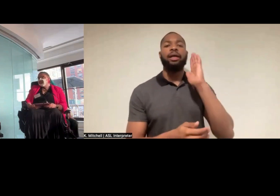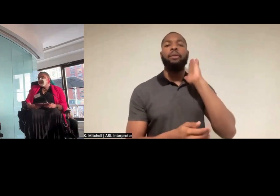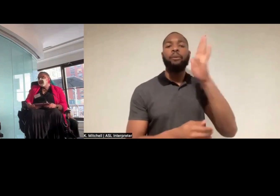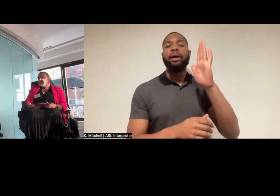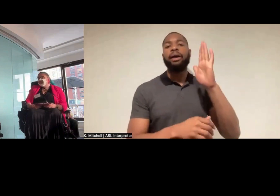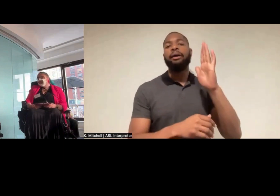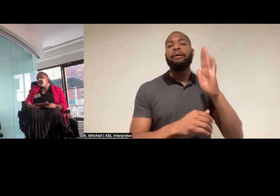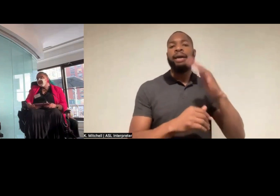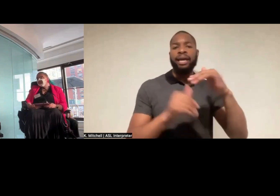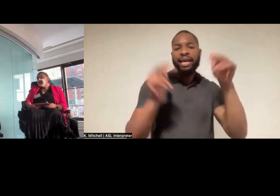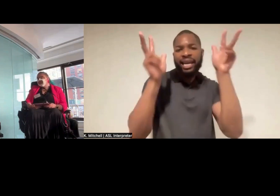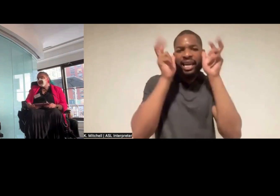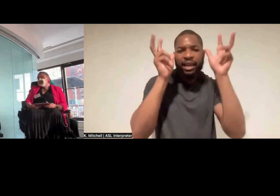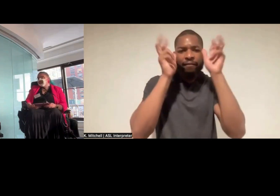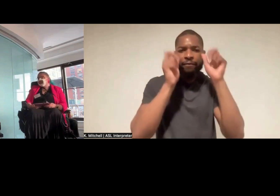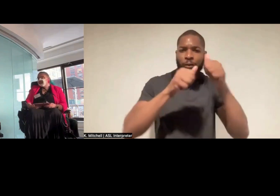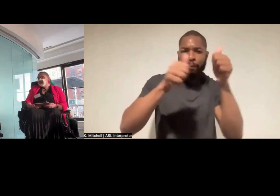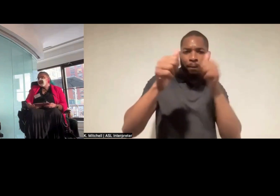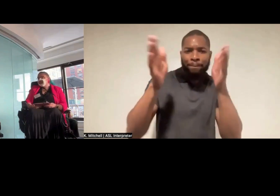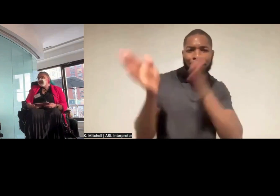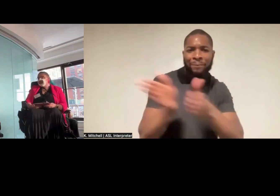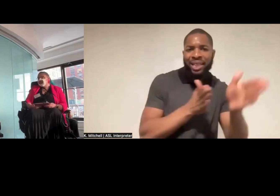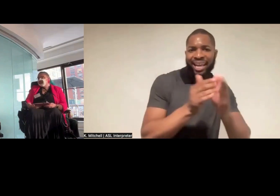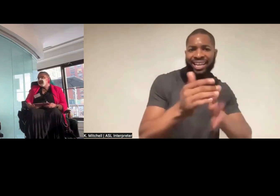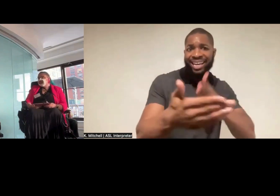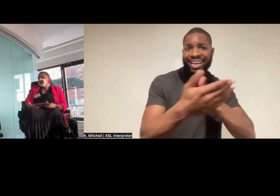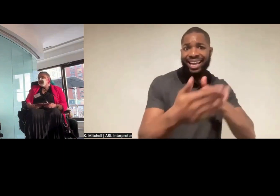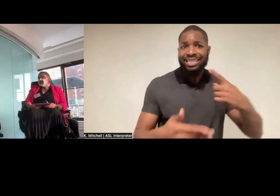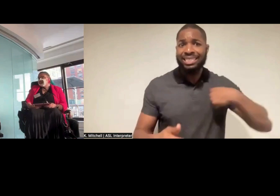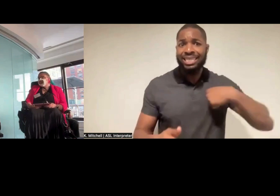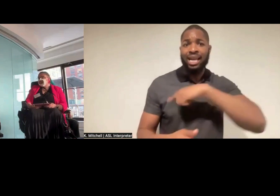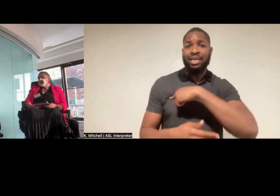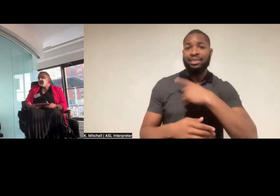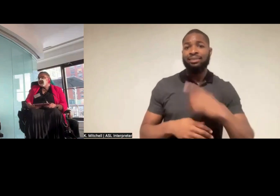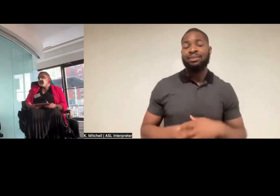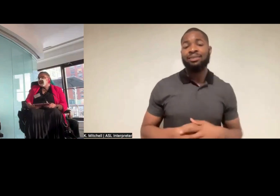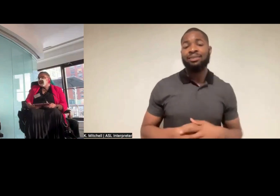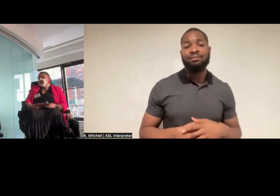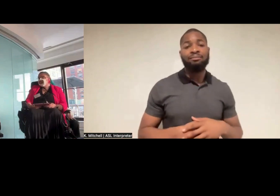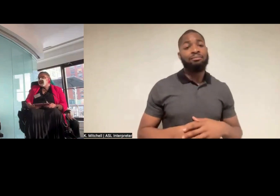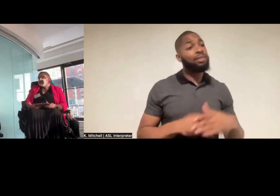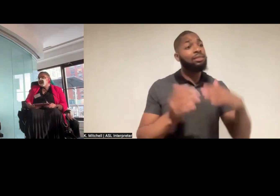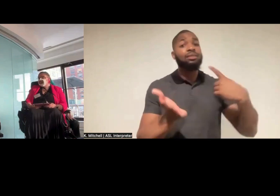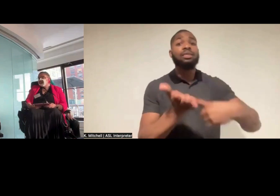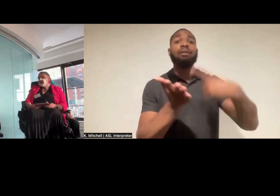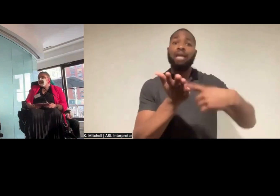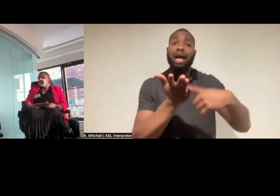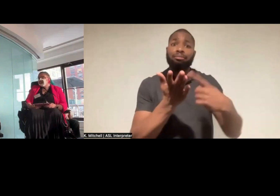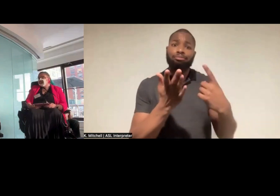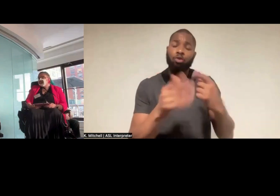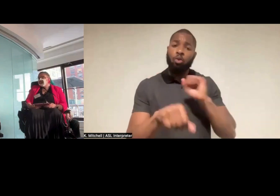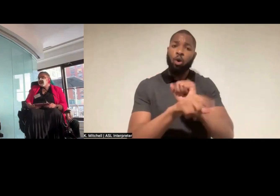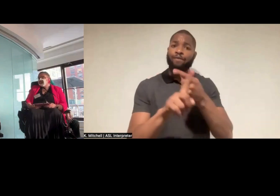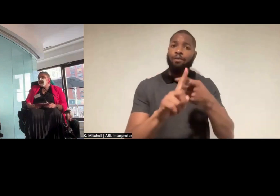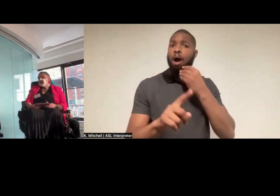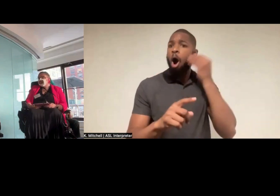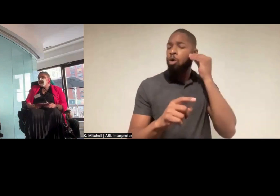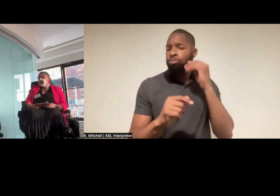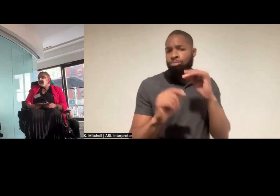think that there are some, I've heard some friends of mine have really felt